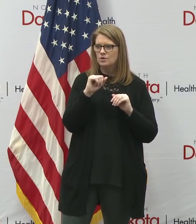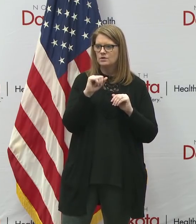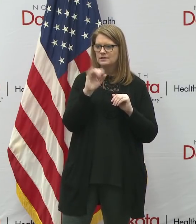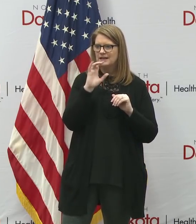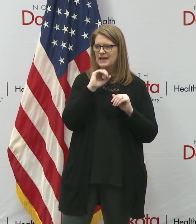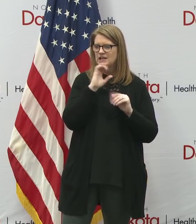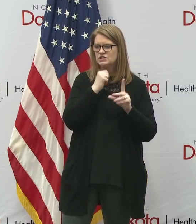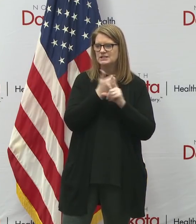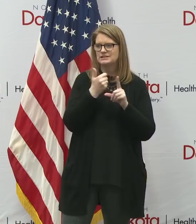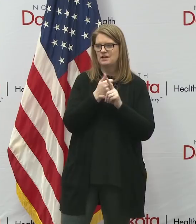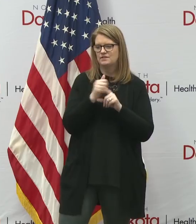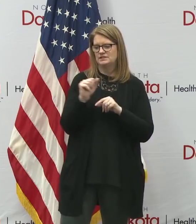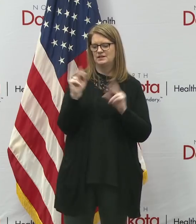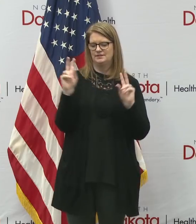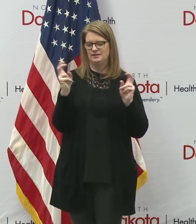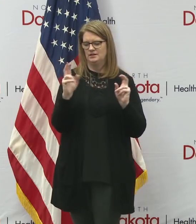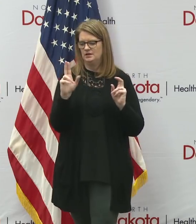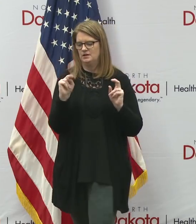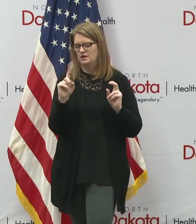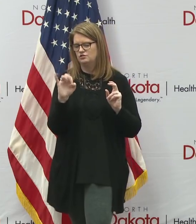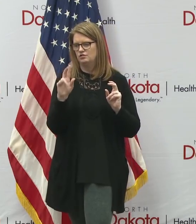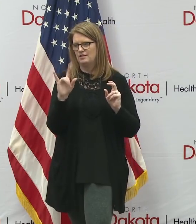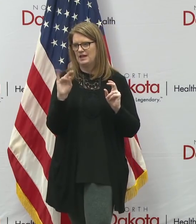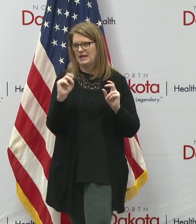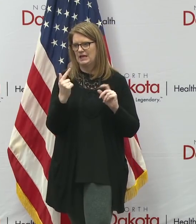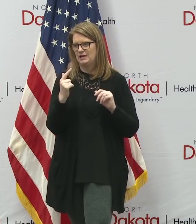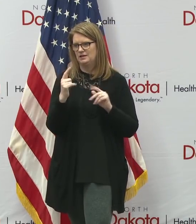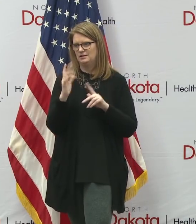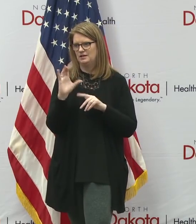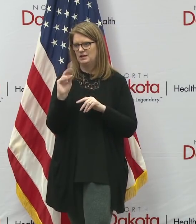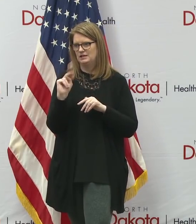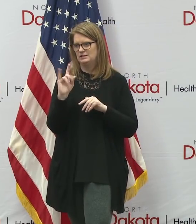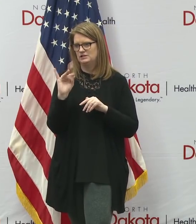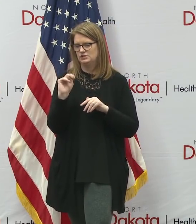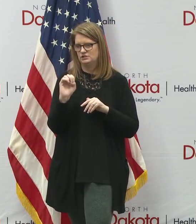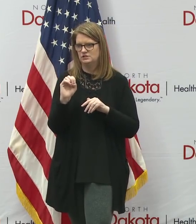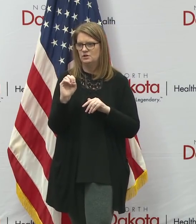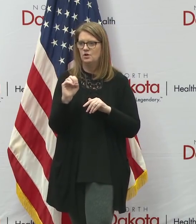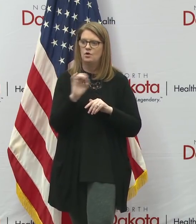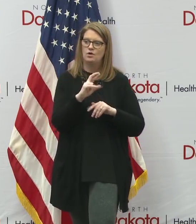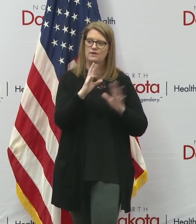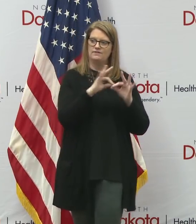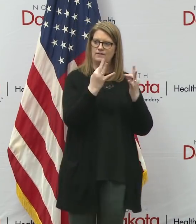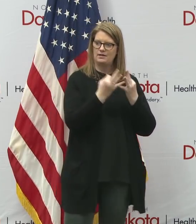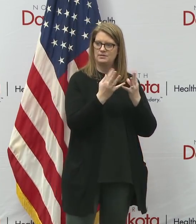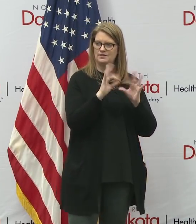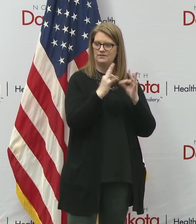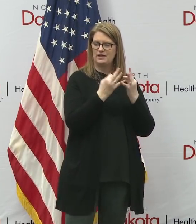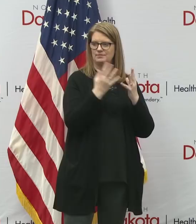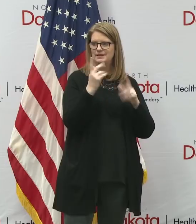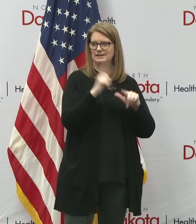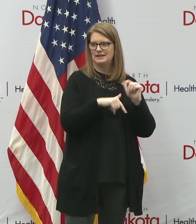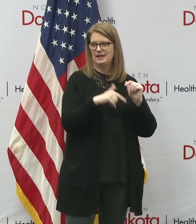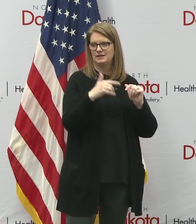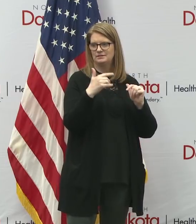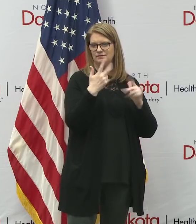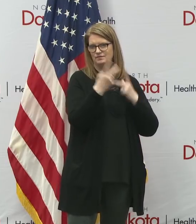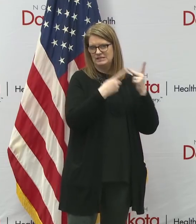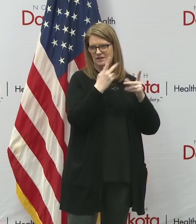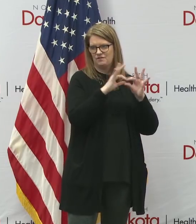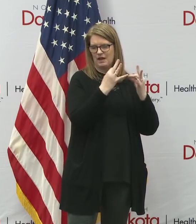underlying condition, and are there circumstances where families may not be able to visit family members in the hospital at end of